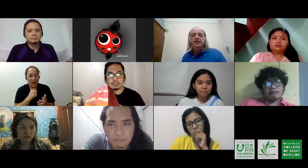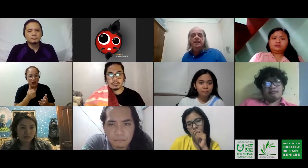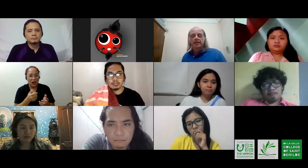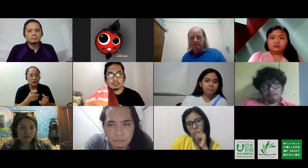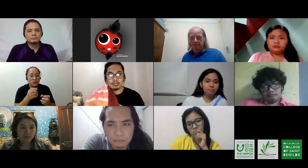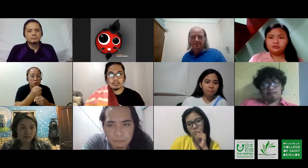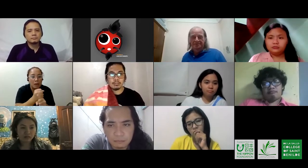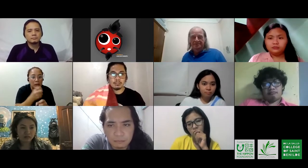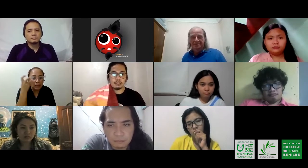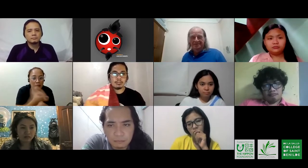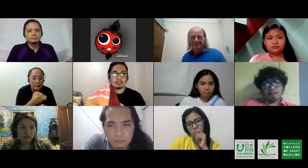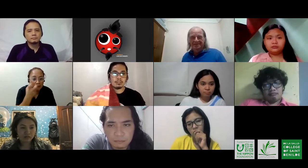is.